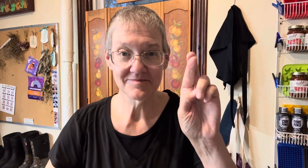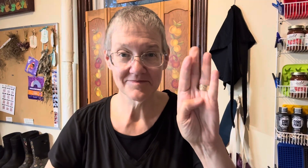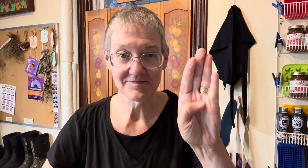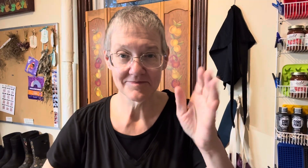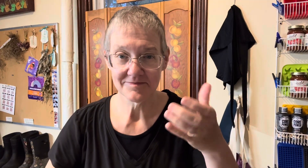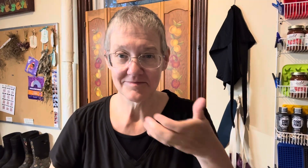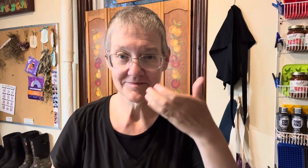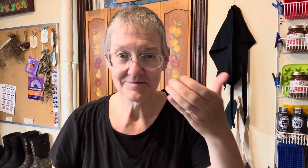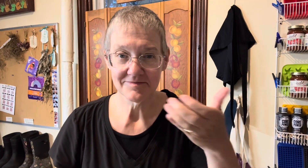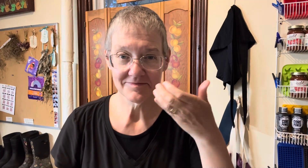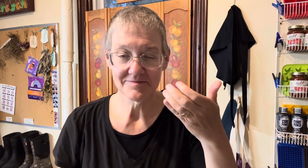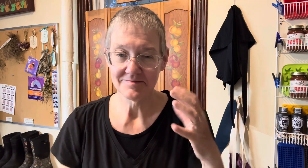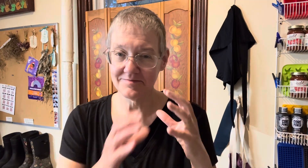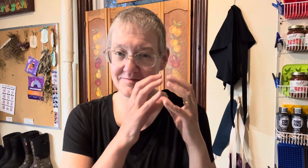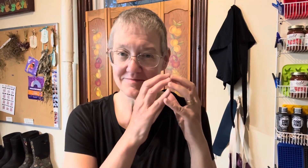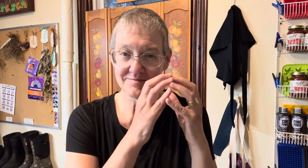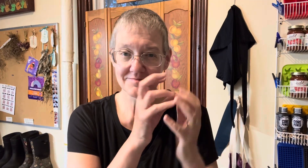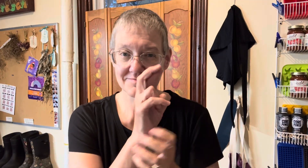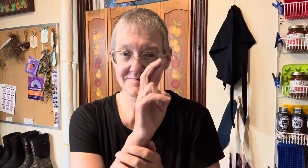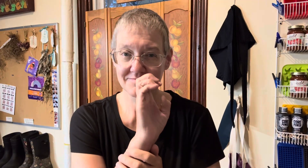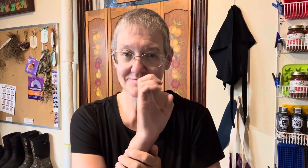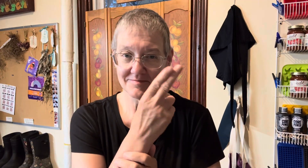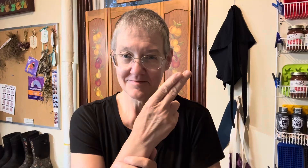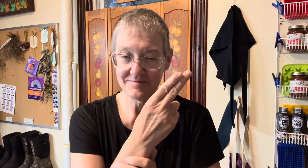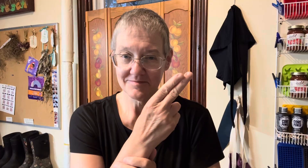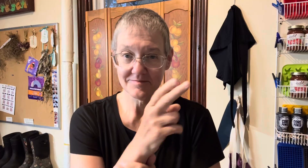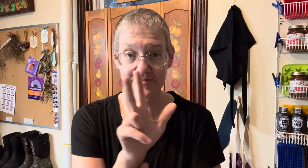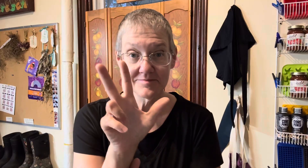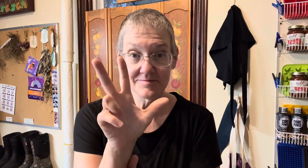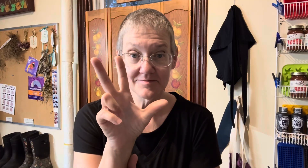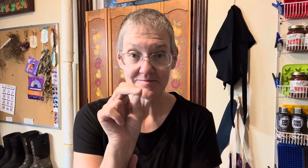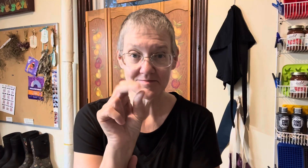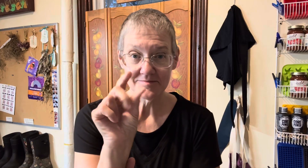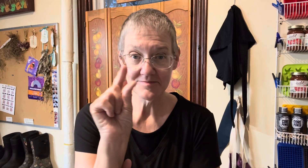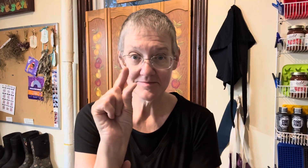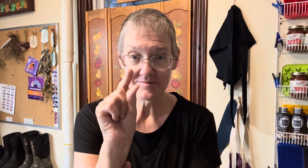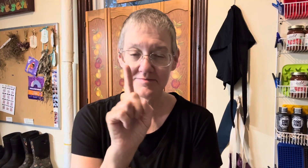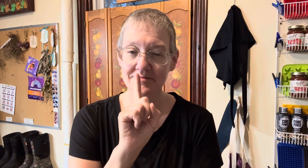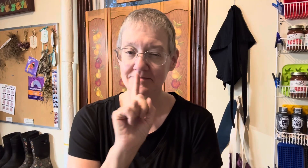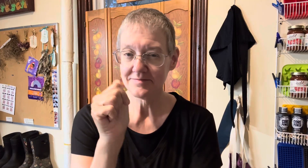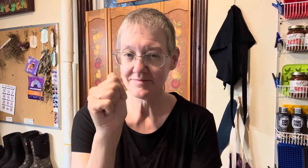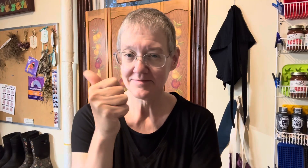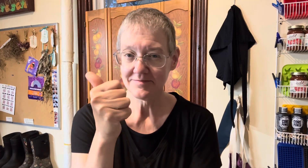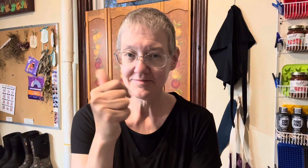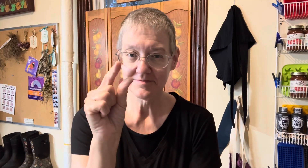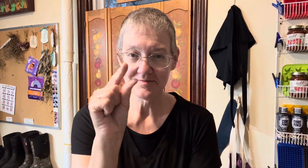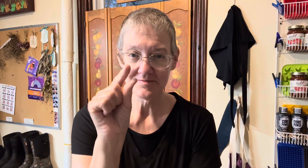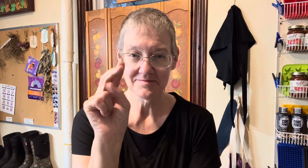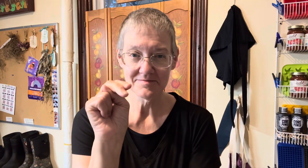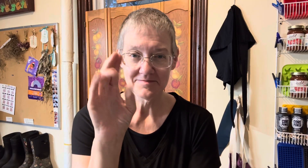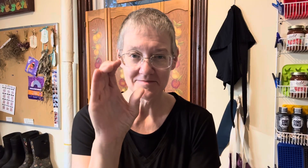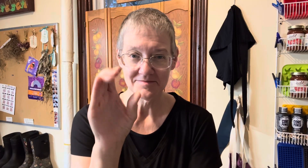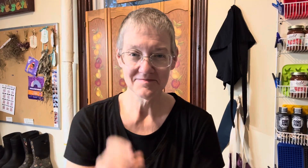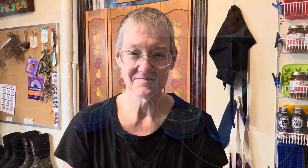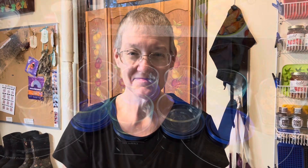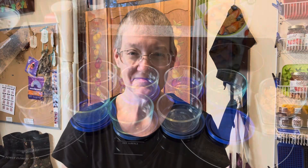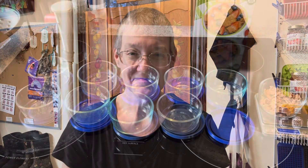Now we're going to prep his low-carb cereal. Coconut Crunch. 30 grams of cereal is 10 grams of net